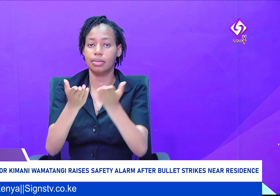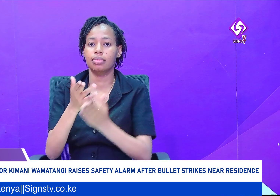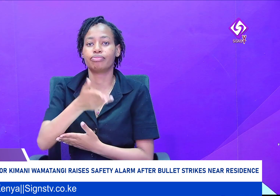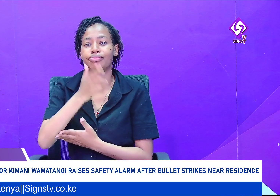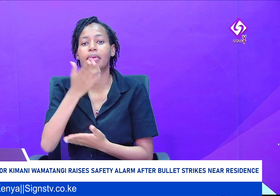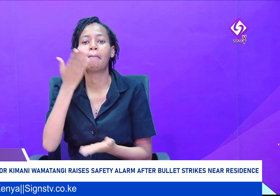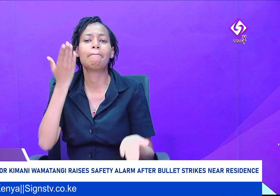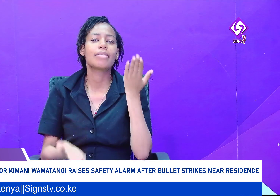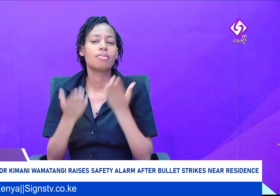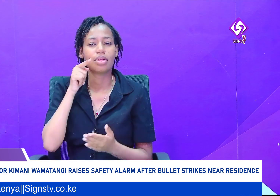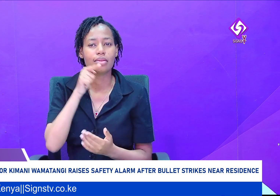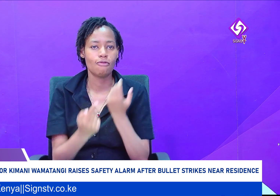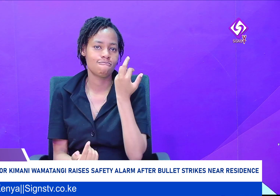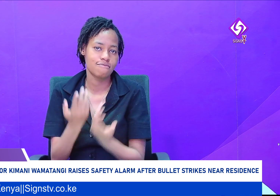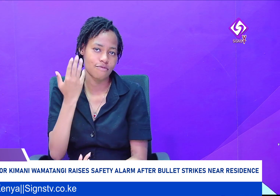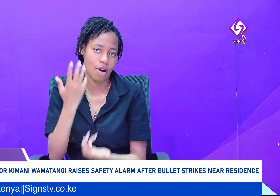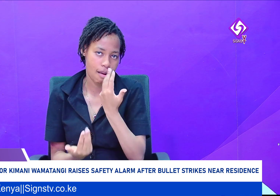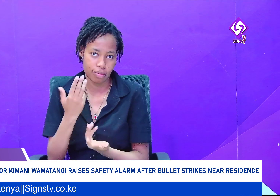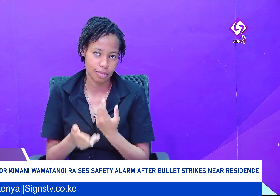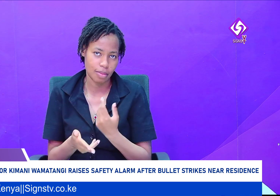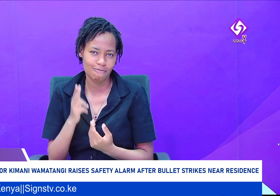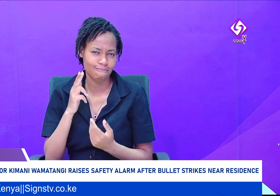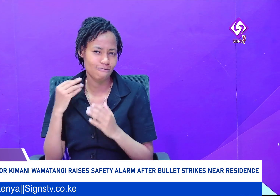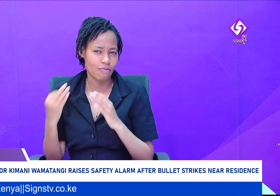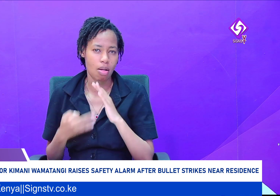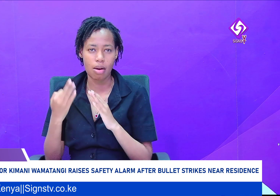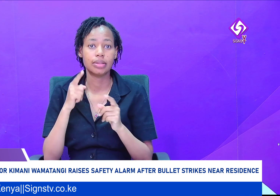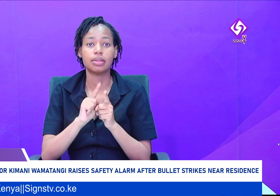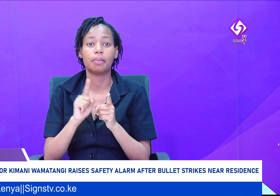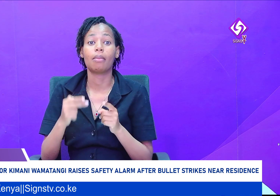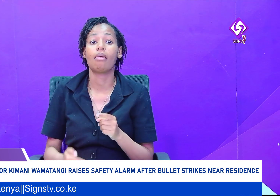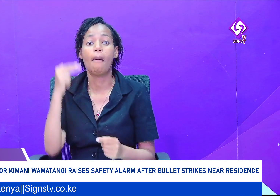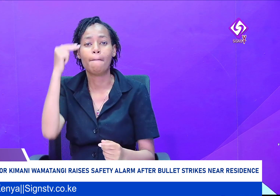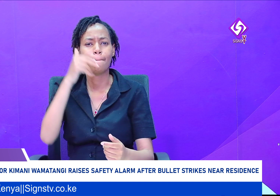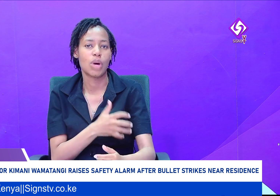fired from high-powered rifle similar to an AK-47.